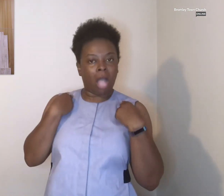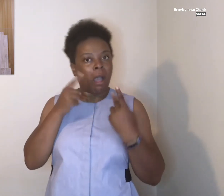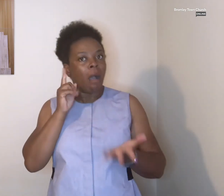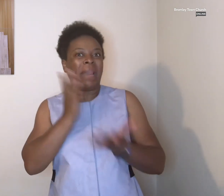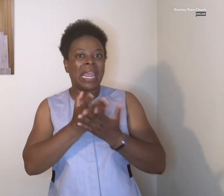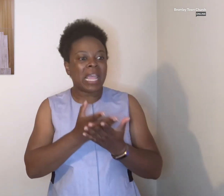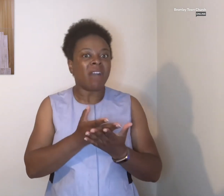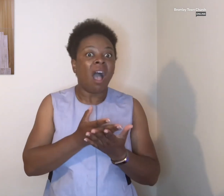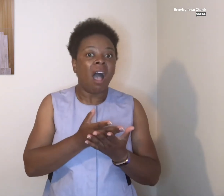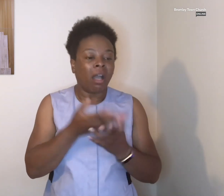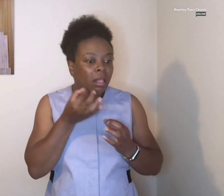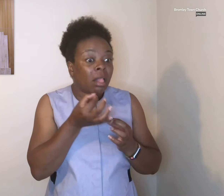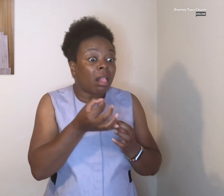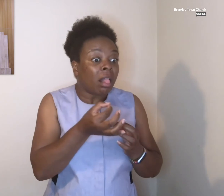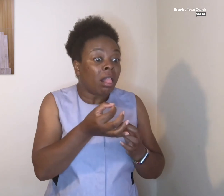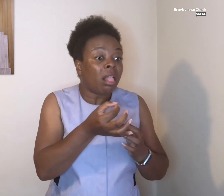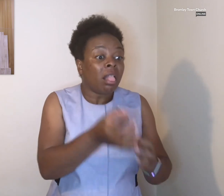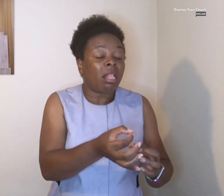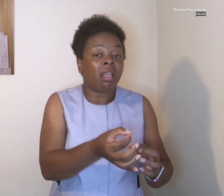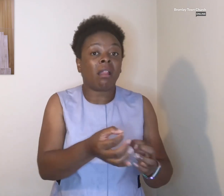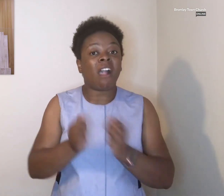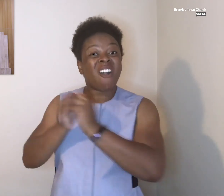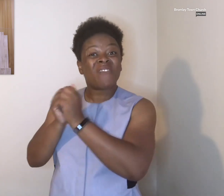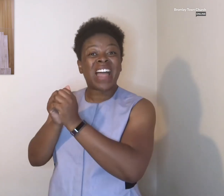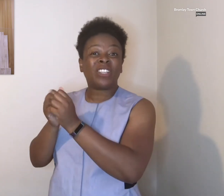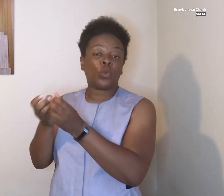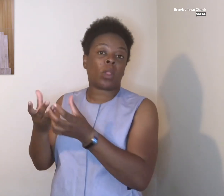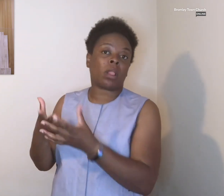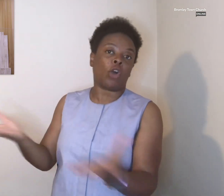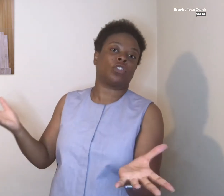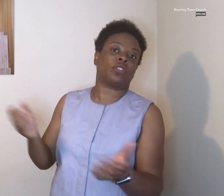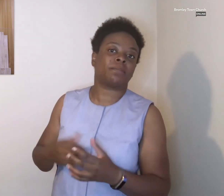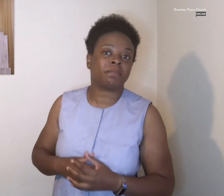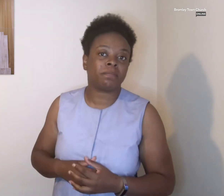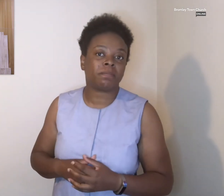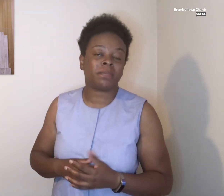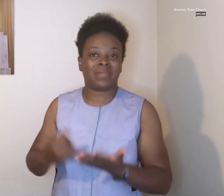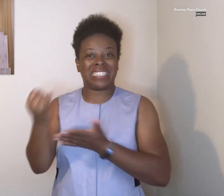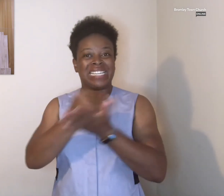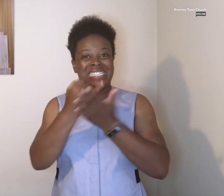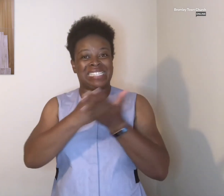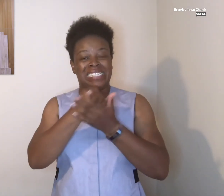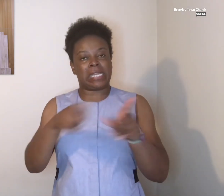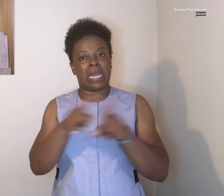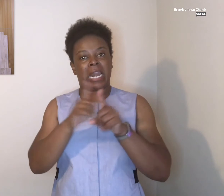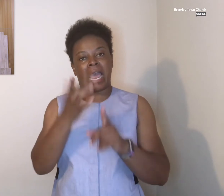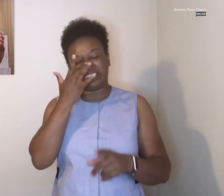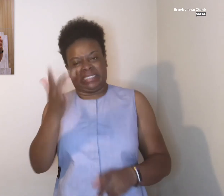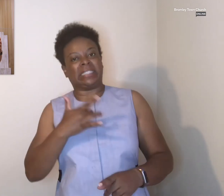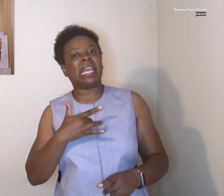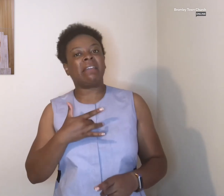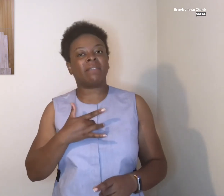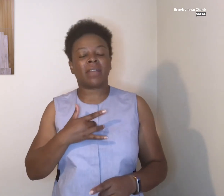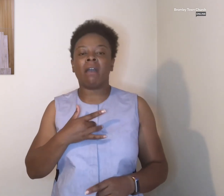we could end up losing what has real value to us. Sin deceives us. It deceives us in relationships, where we think we're